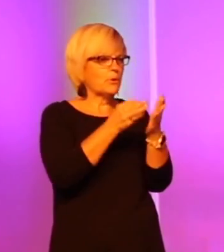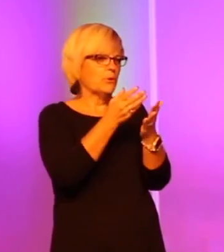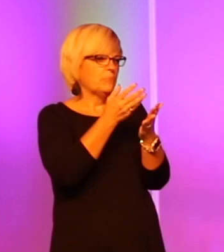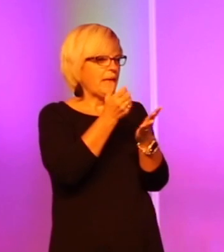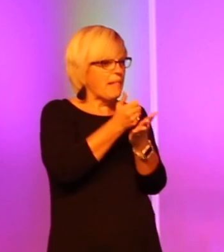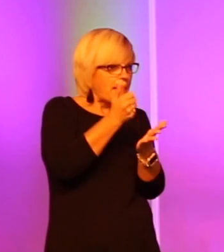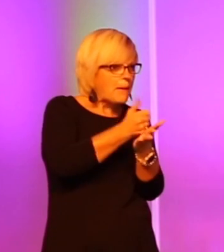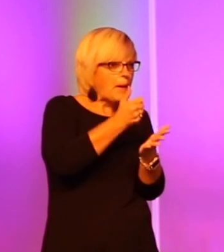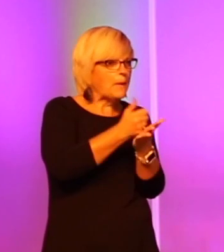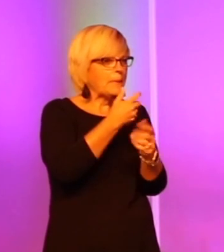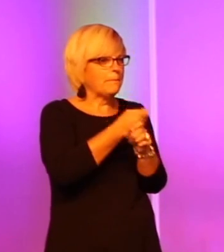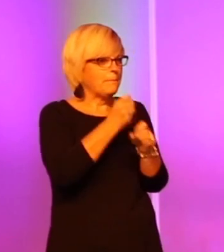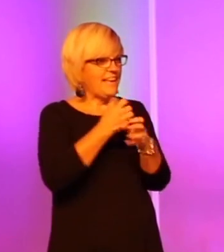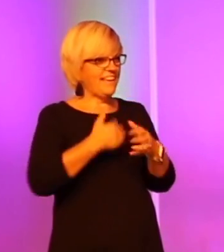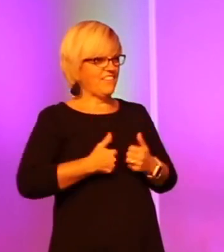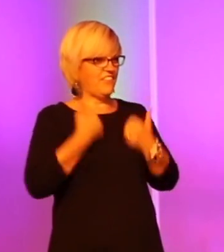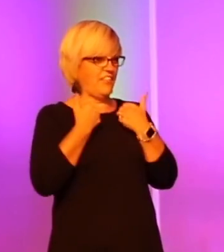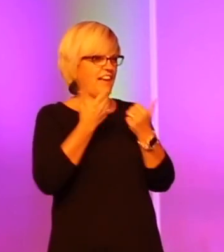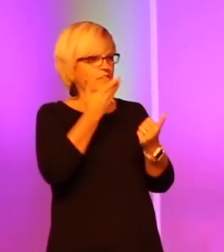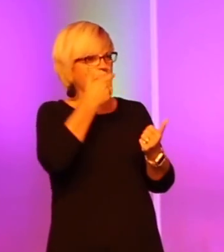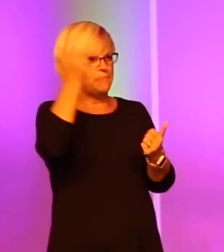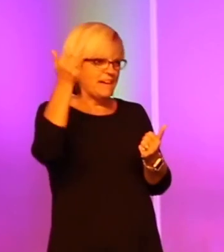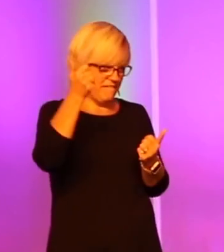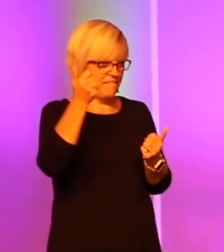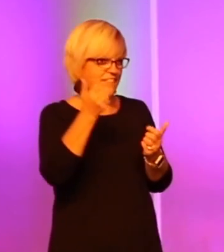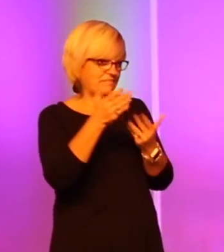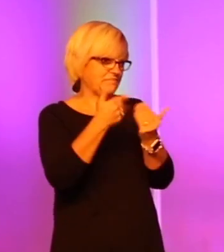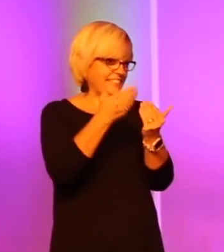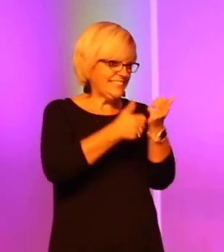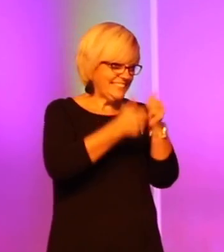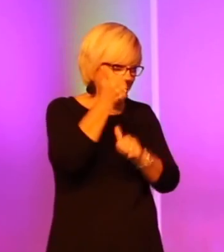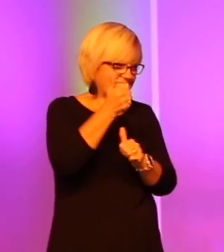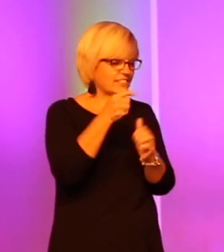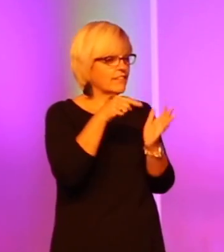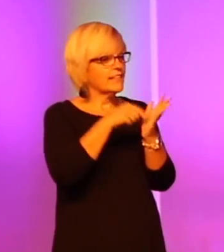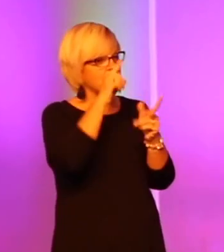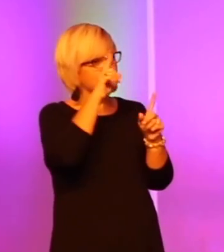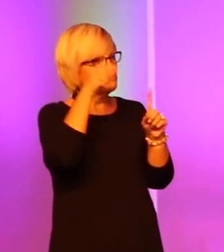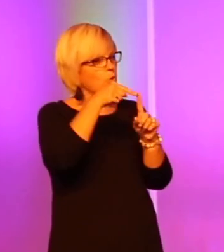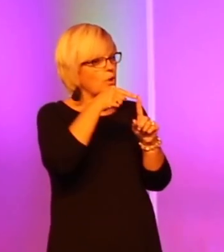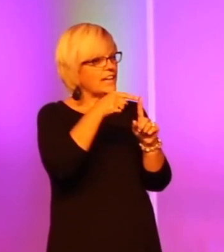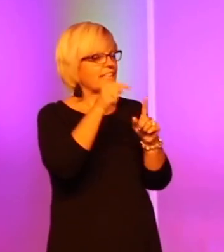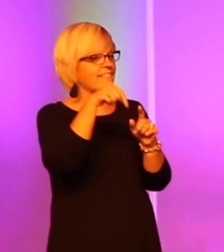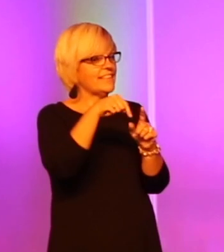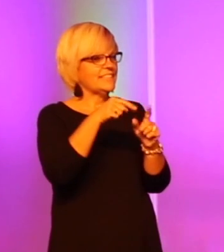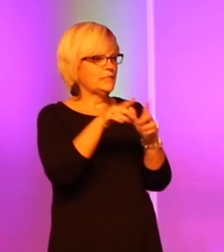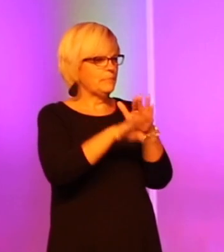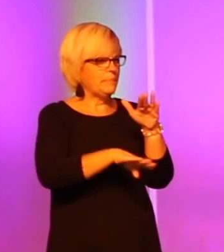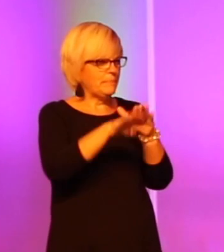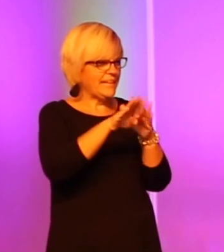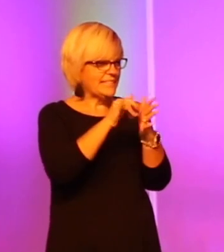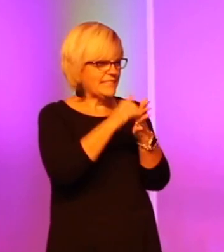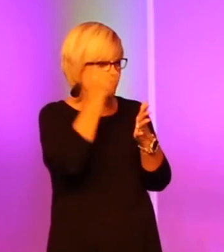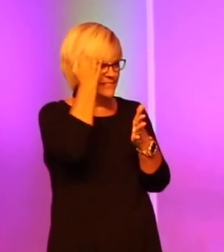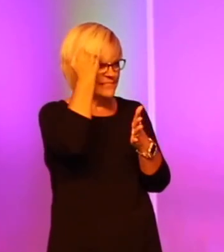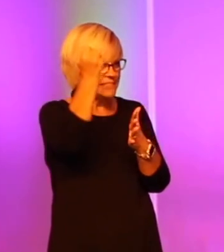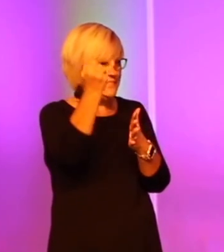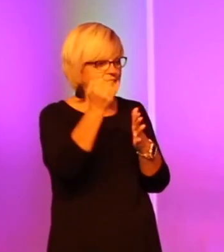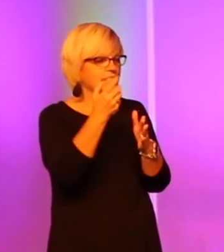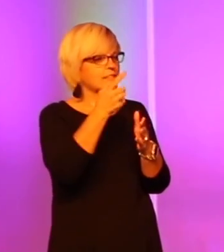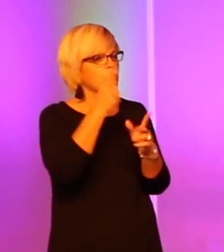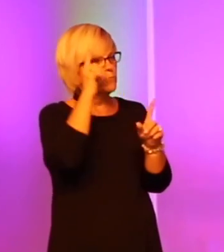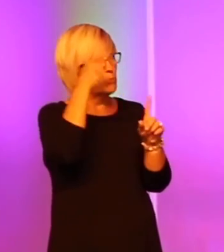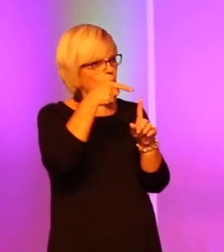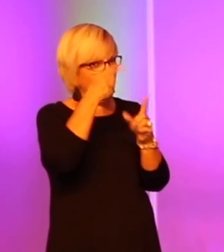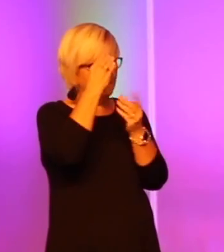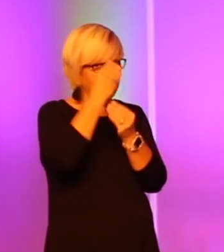little life hacks for your life a little easier. But the point of this series is based off that idea, but the point is not just to share these, although